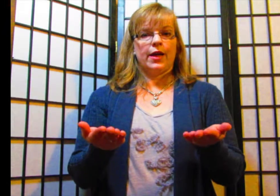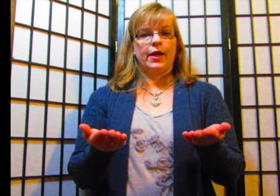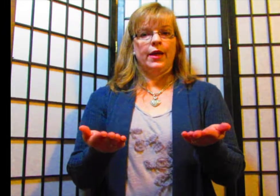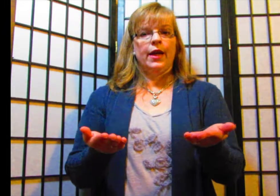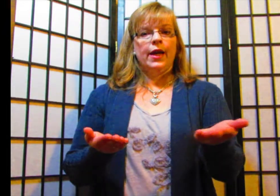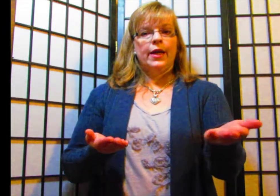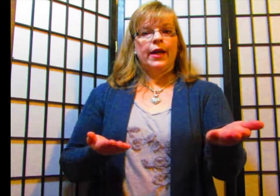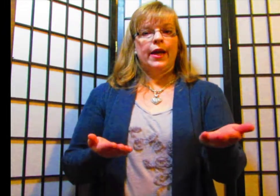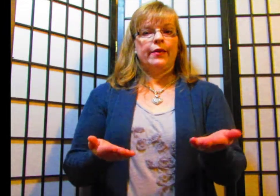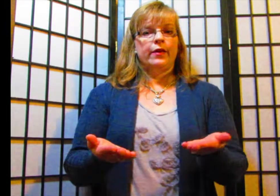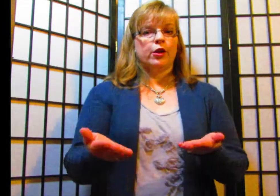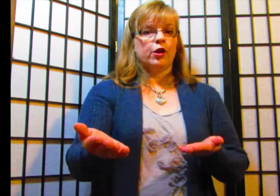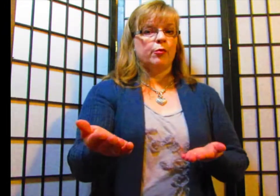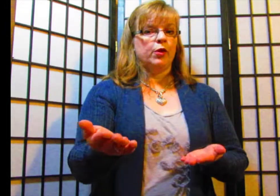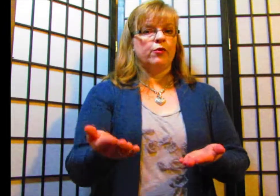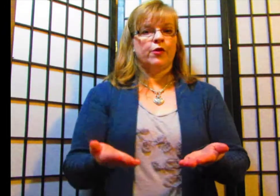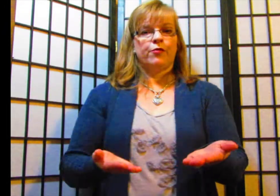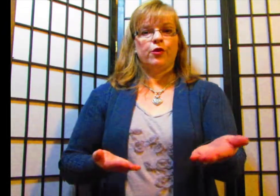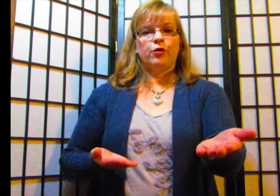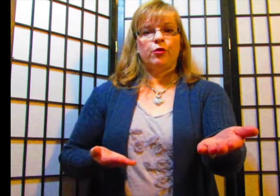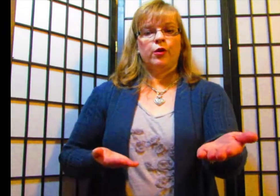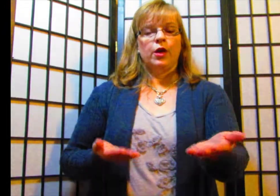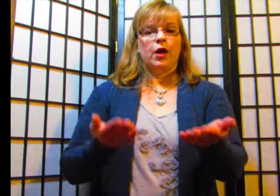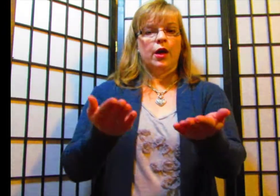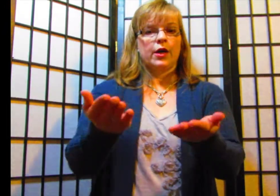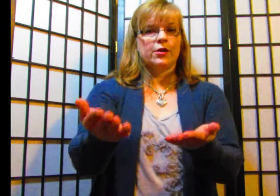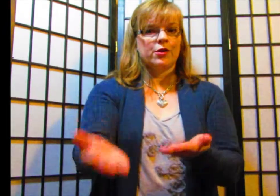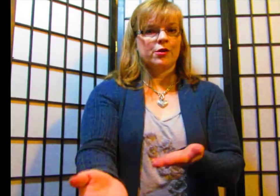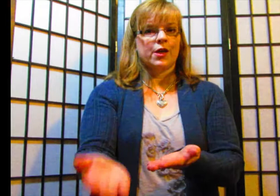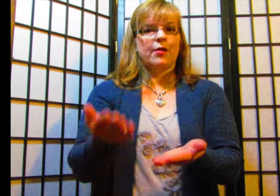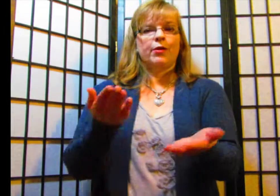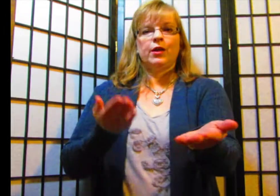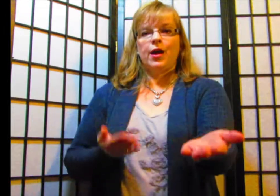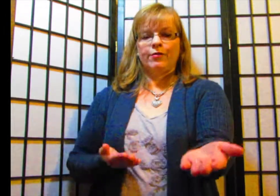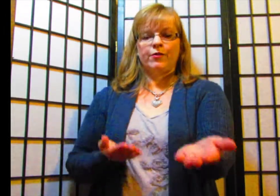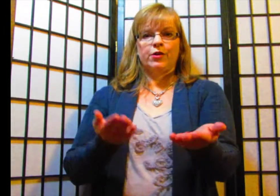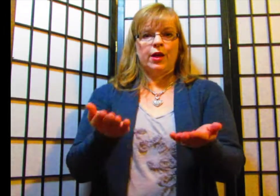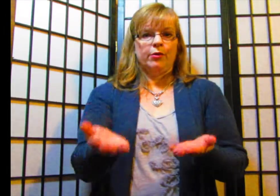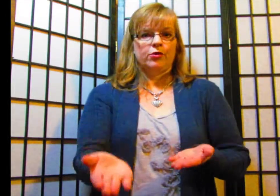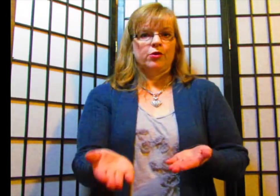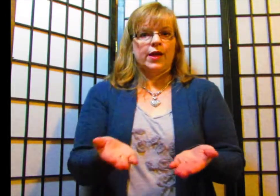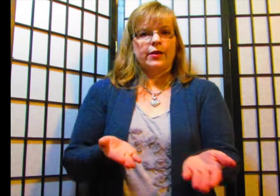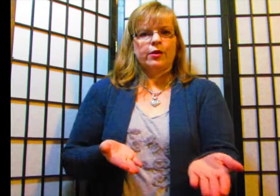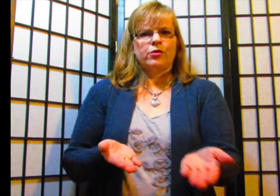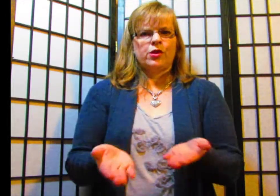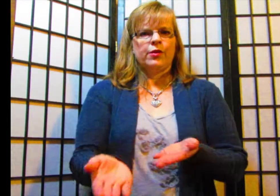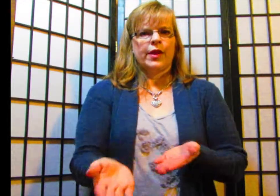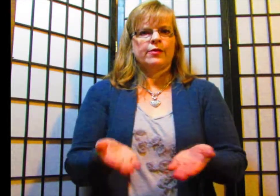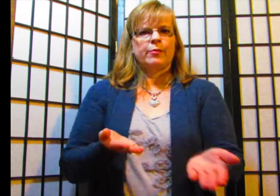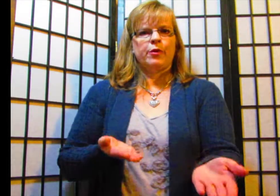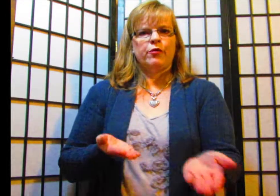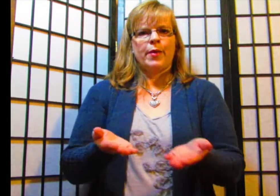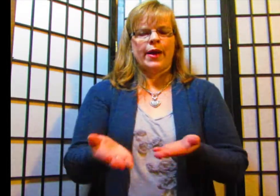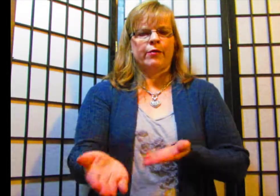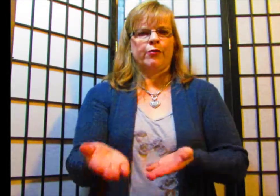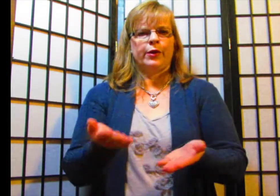tray, and then they're going to move the food onto your table and off of your table. So take those two hands and move them back and forth.